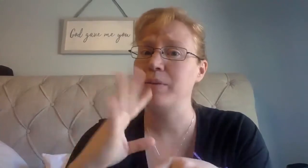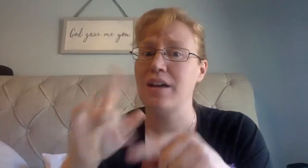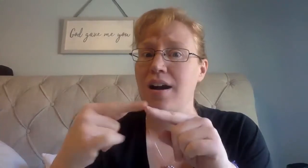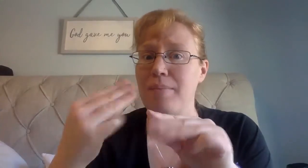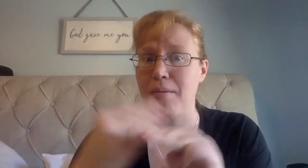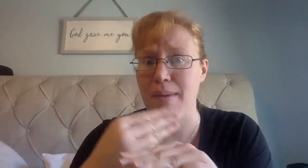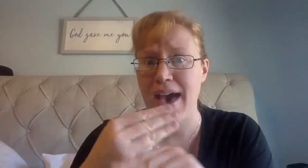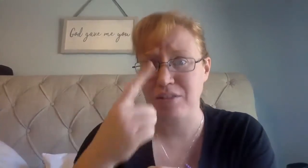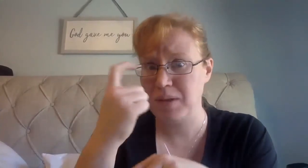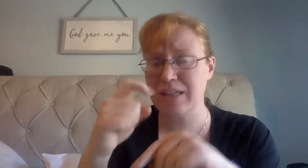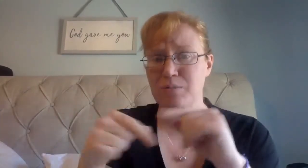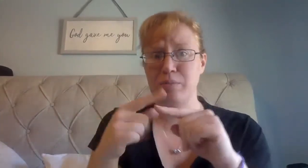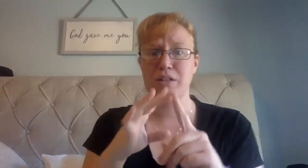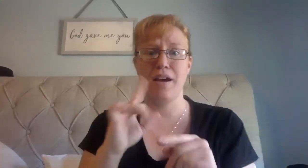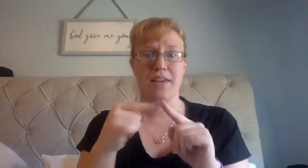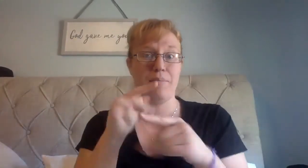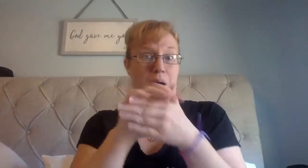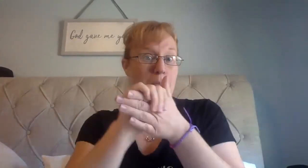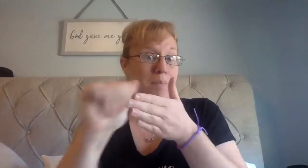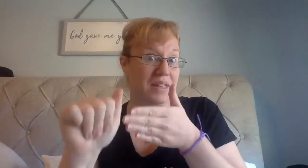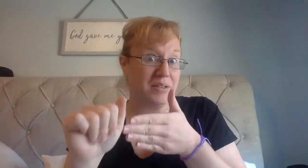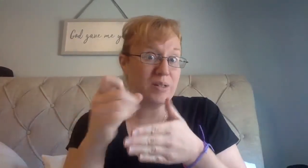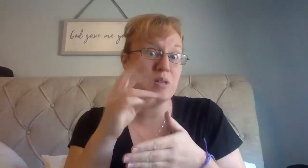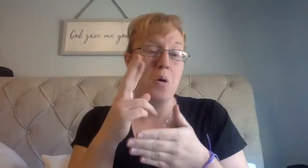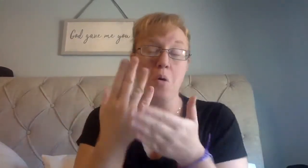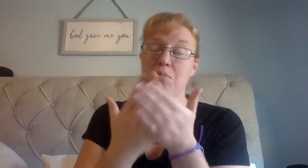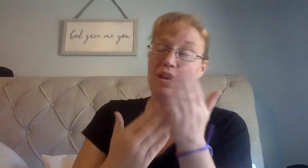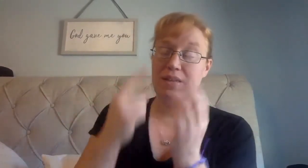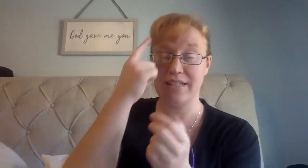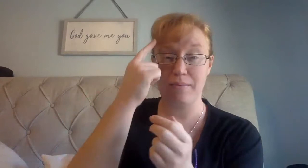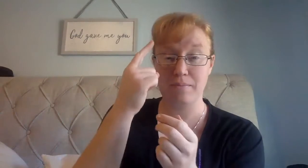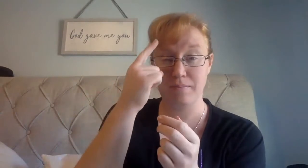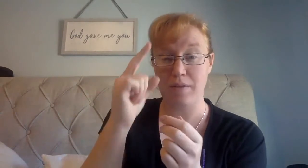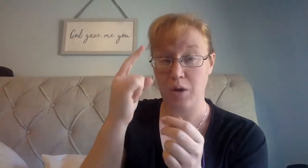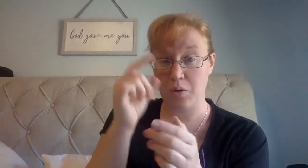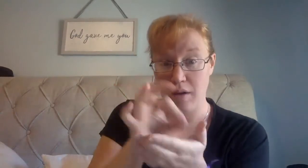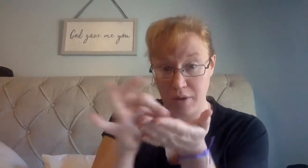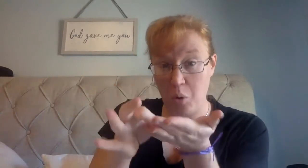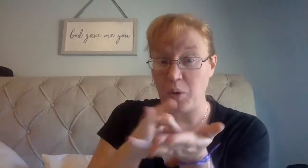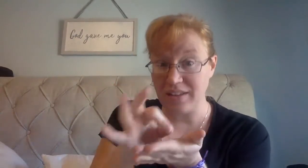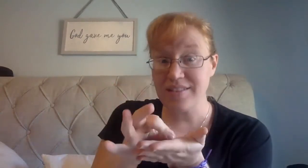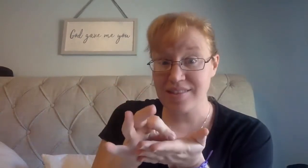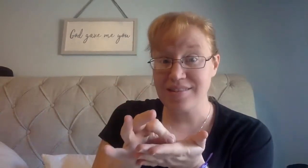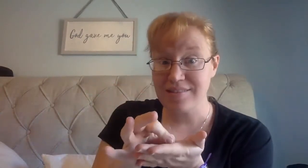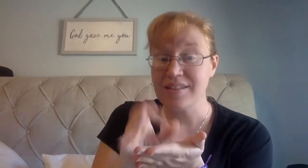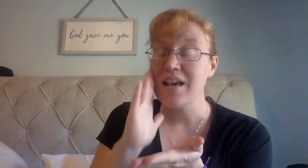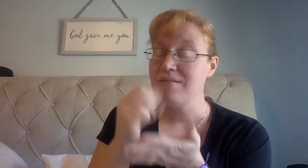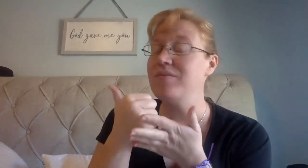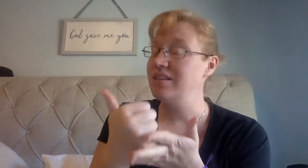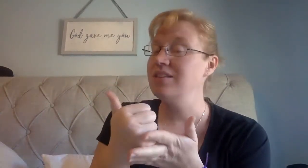talk about math, because when we're talking about bills or maybe some of the coins, this is going to